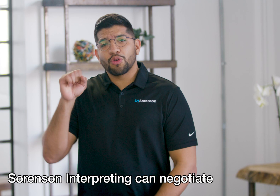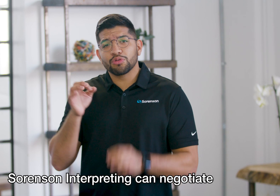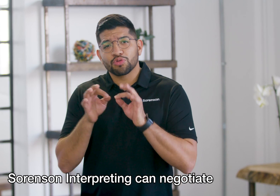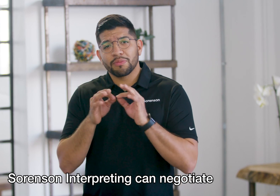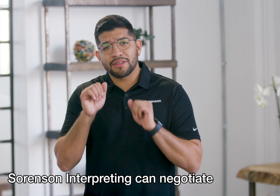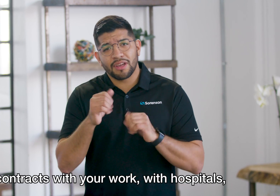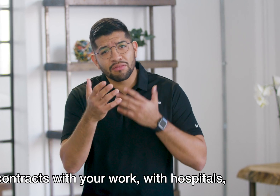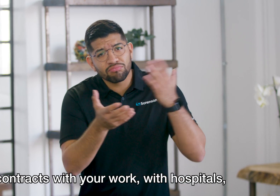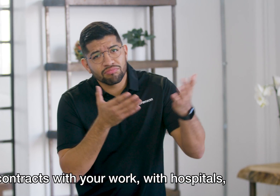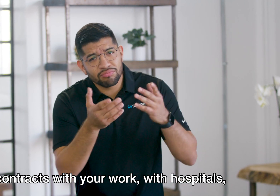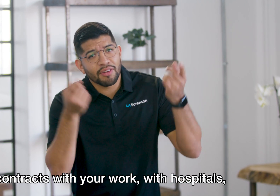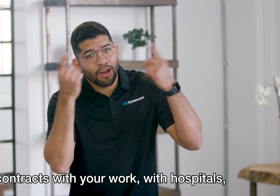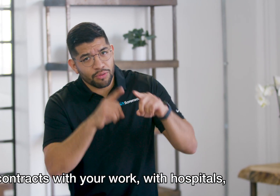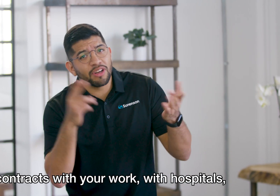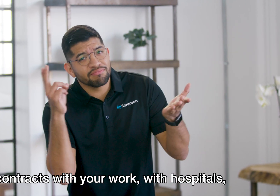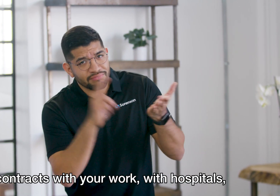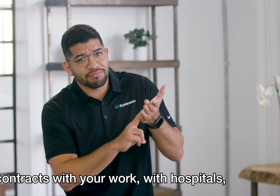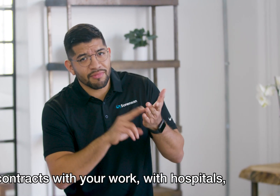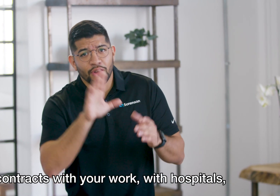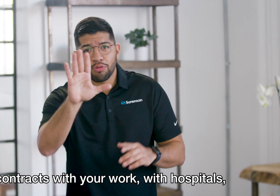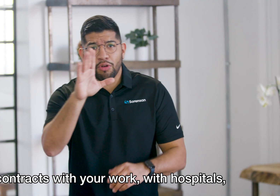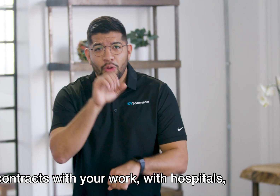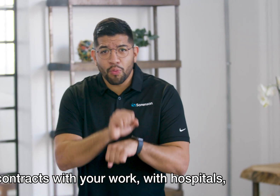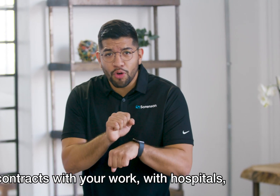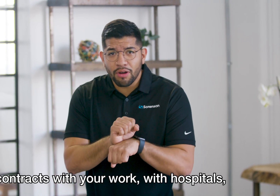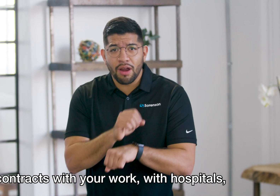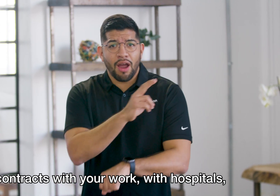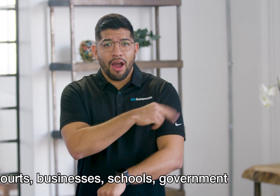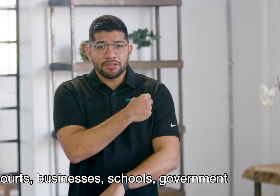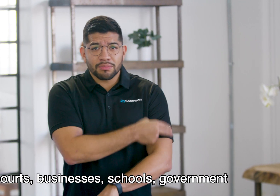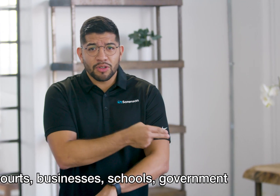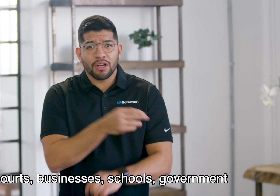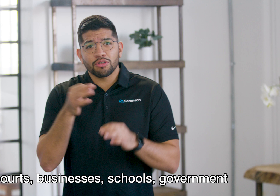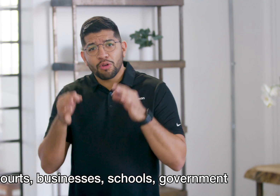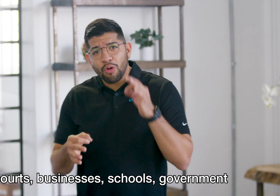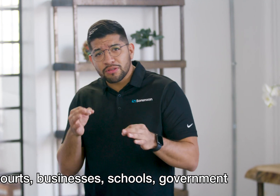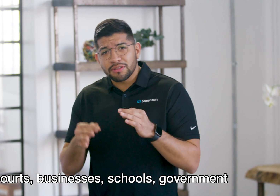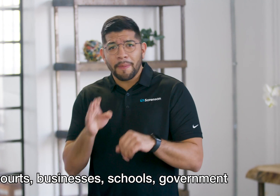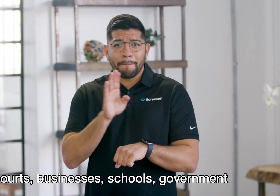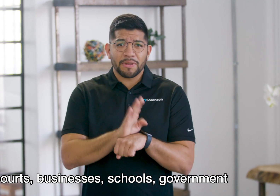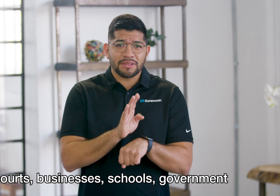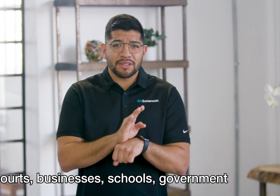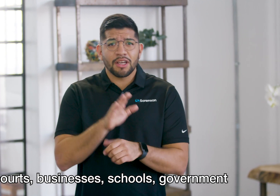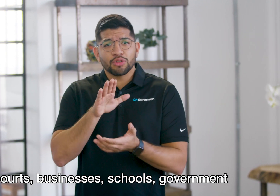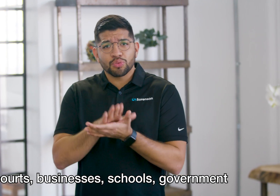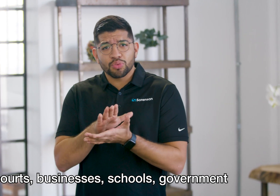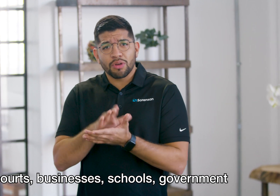Sorenson Interpreting can negotiate contracts with your work, with hospitals, courts, businesses,